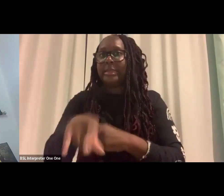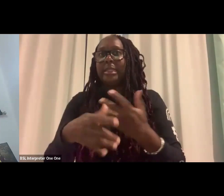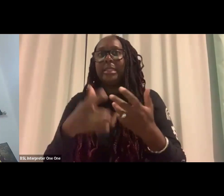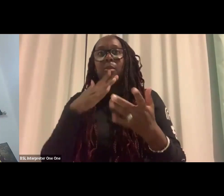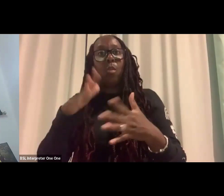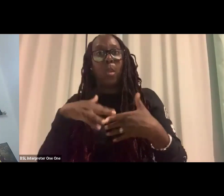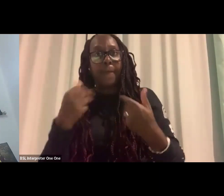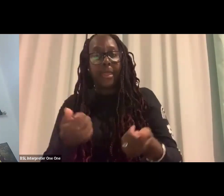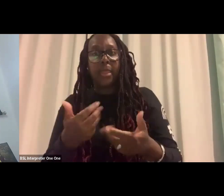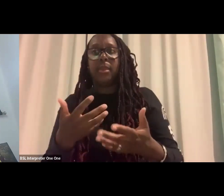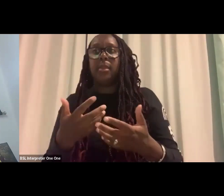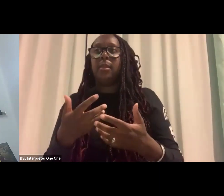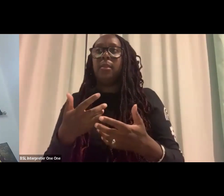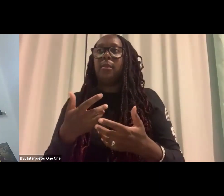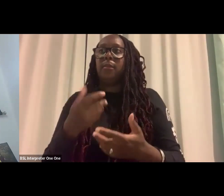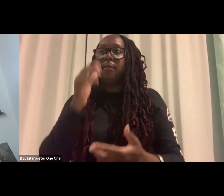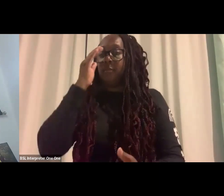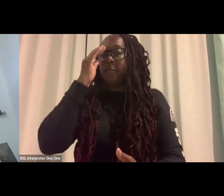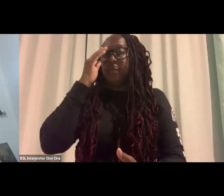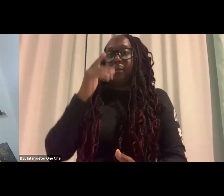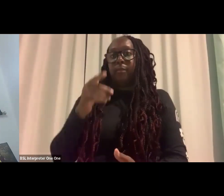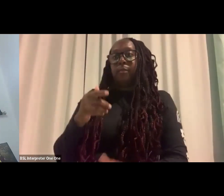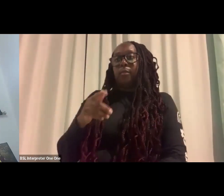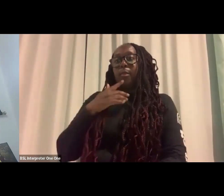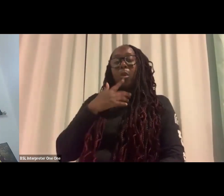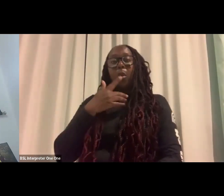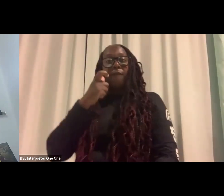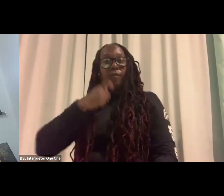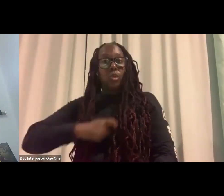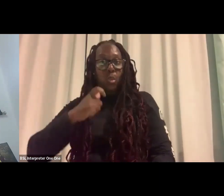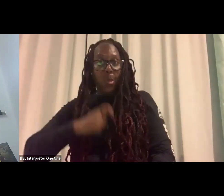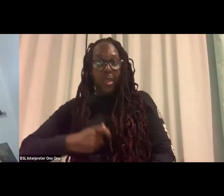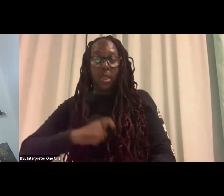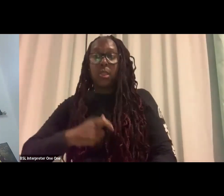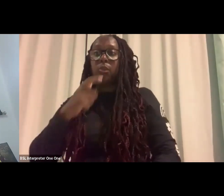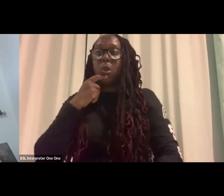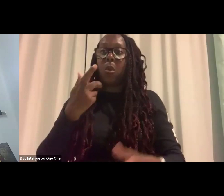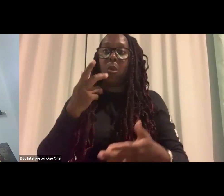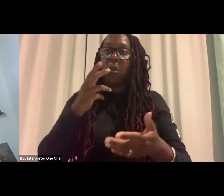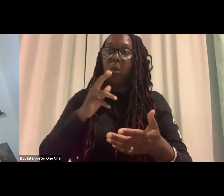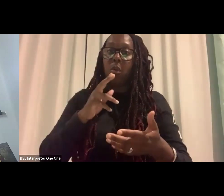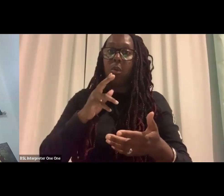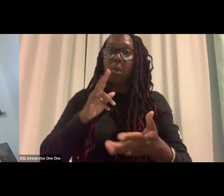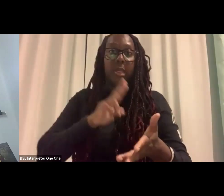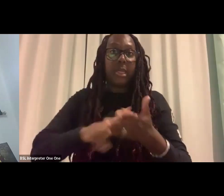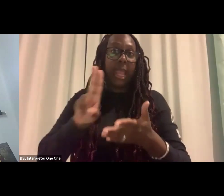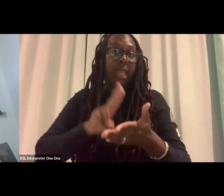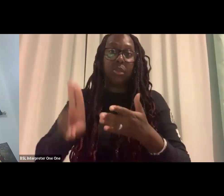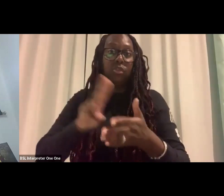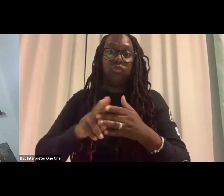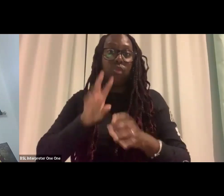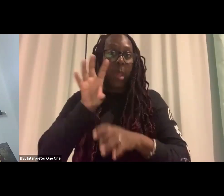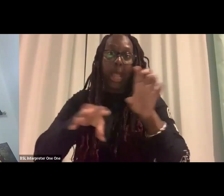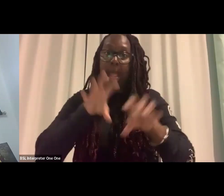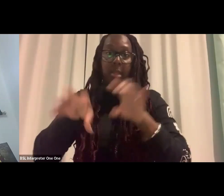well-being and the well-being of the well-being of humans, and as well as the nature, animals, all the living